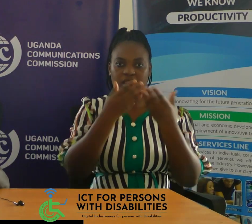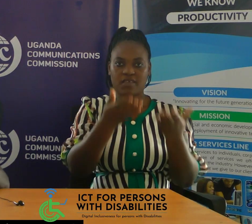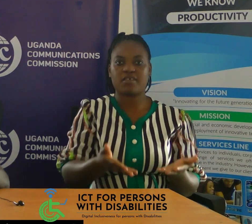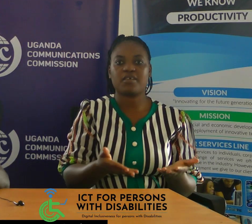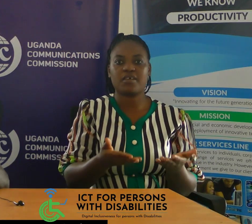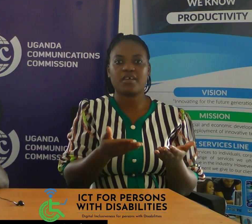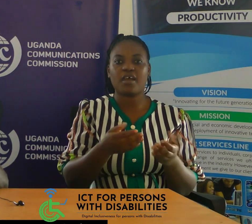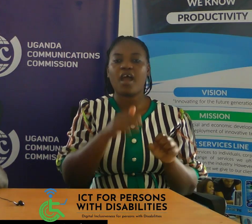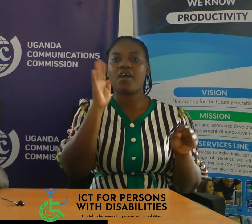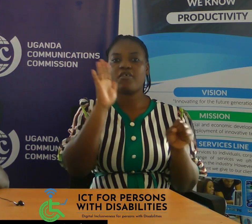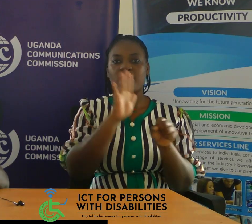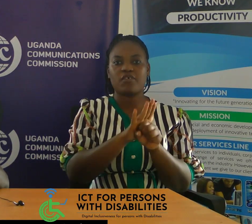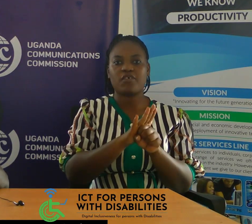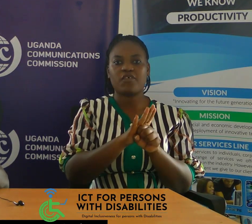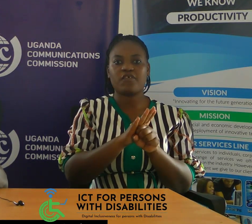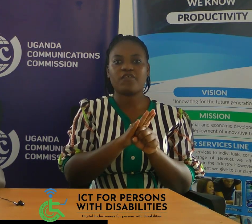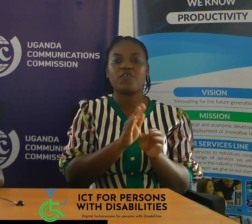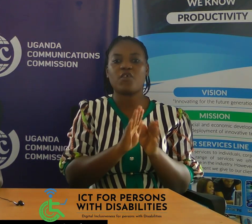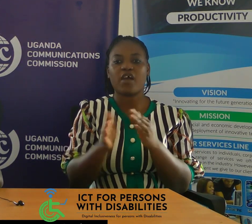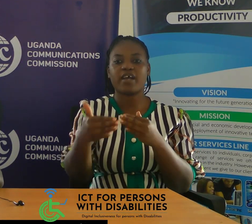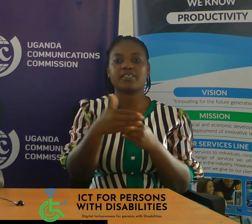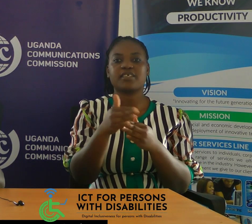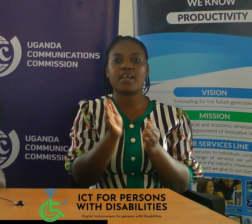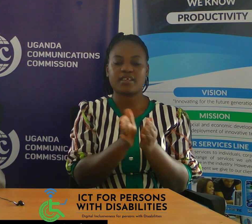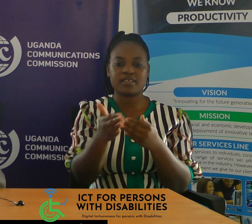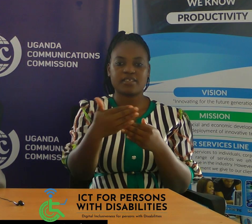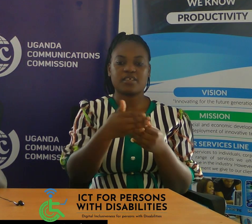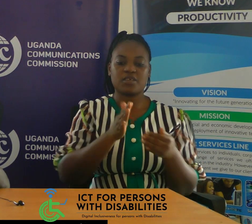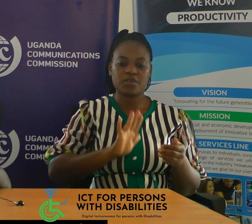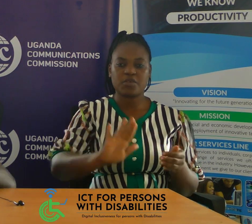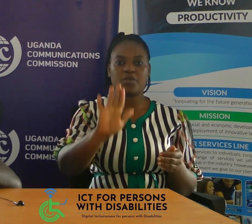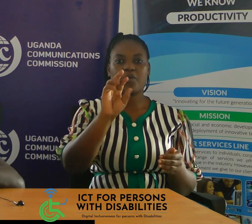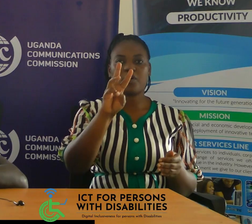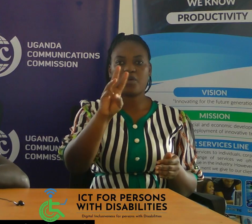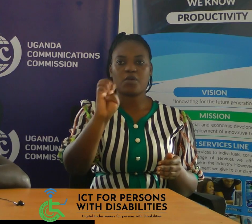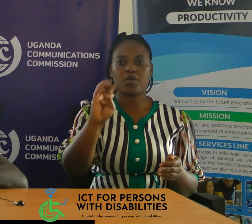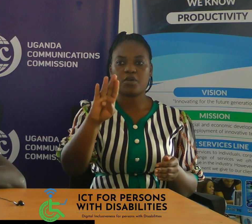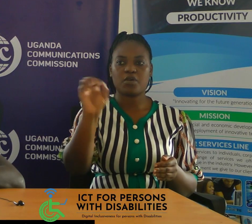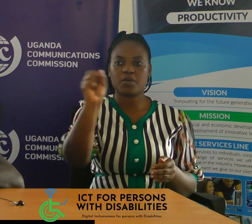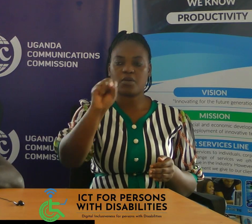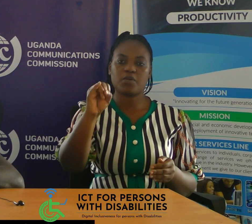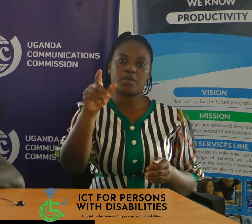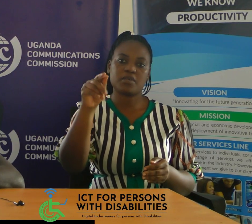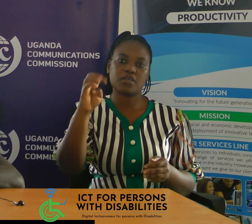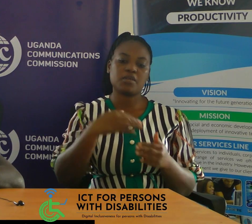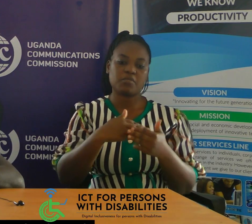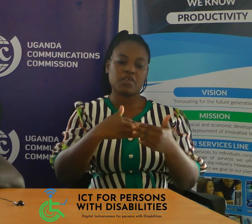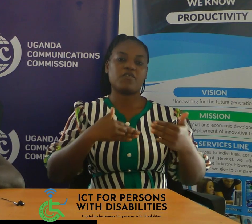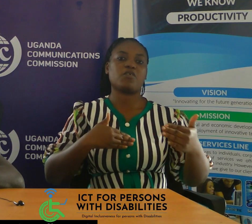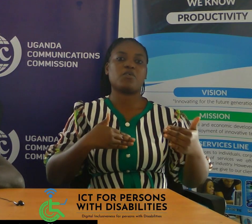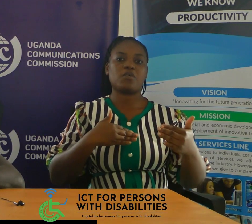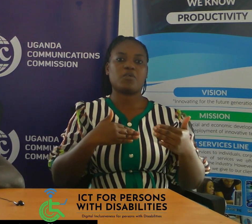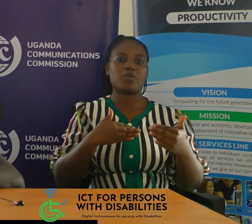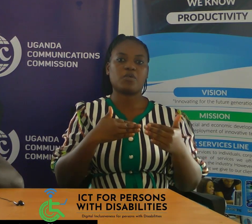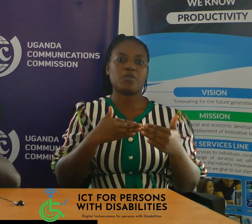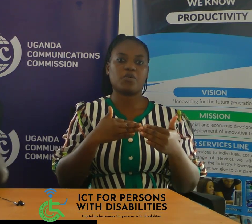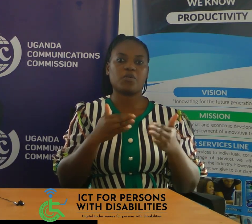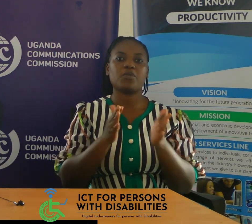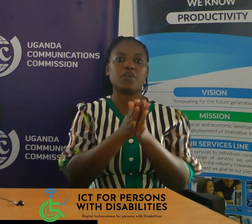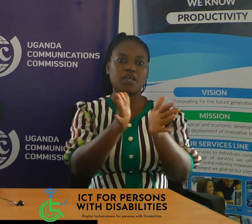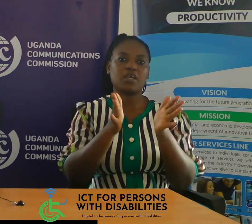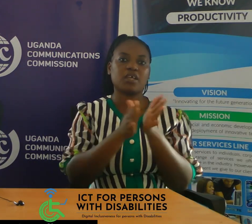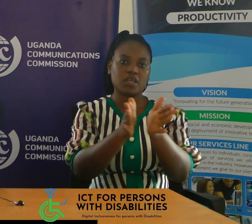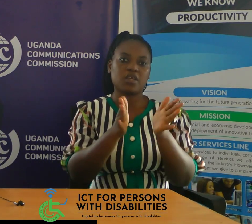you full access to your websites. So before we do that,